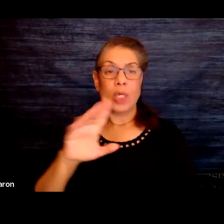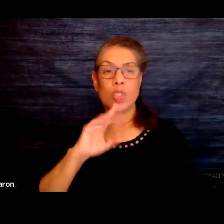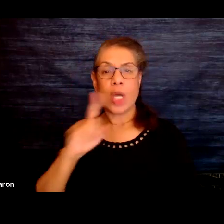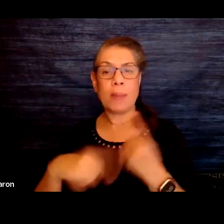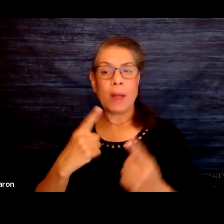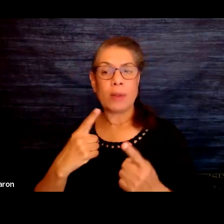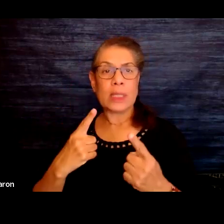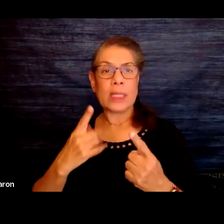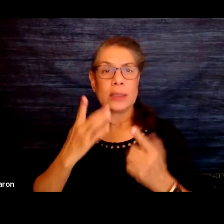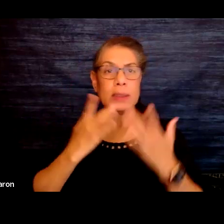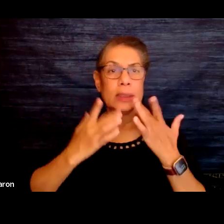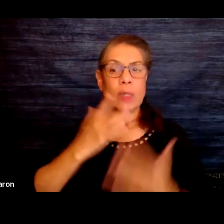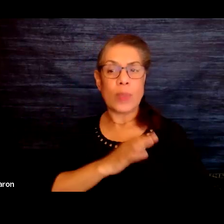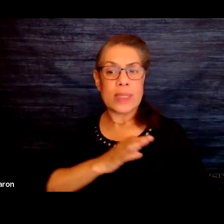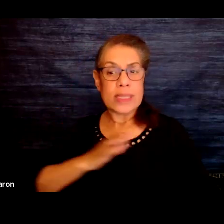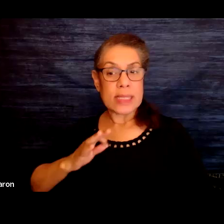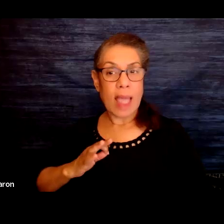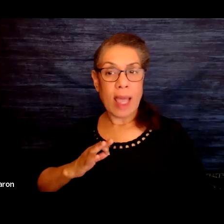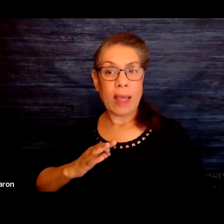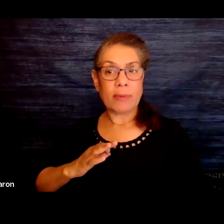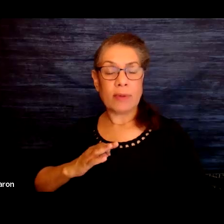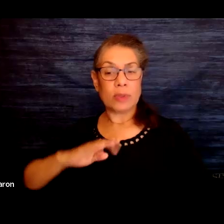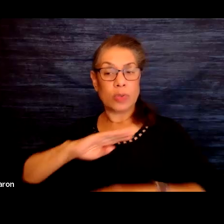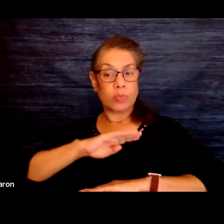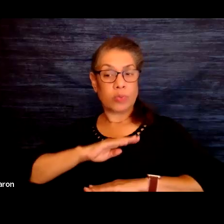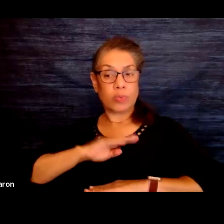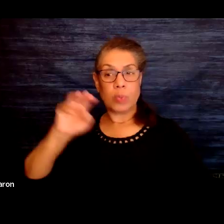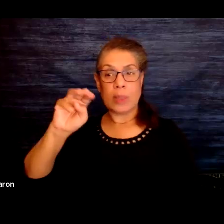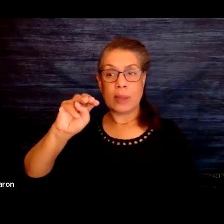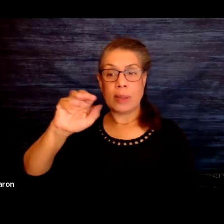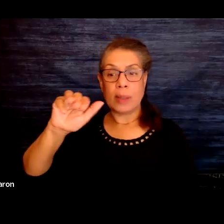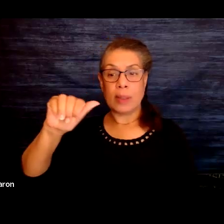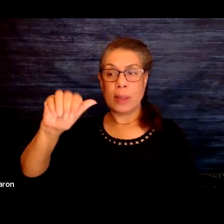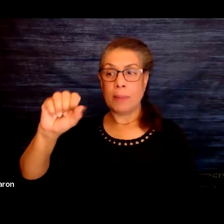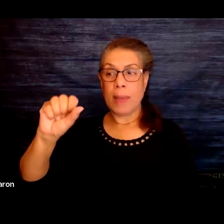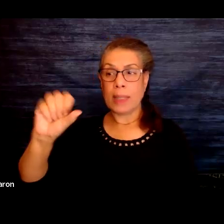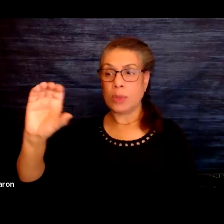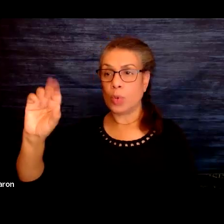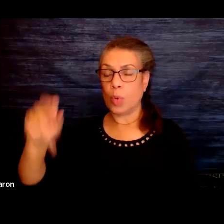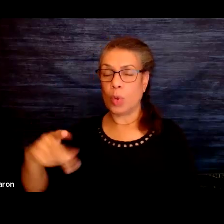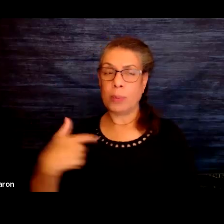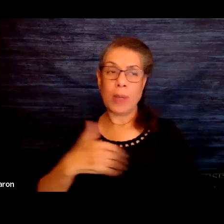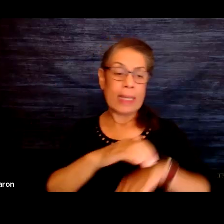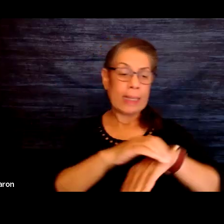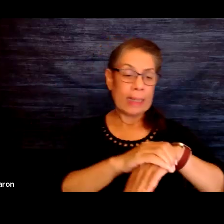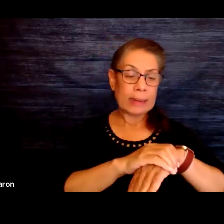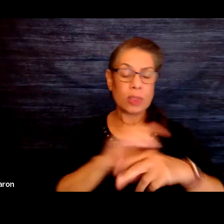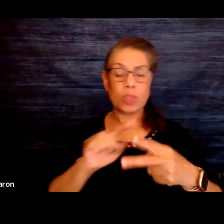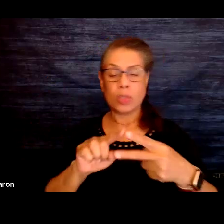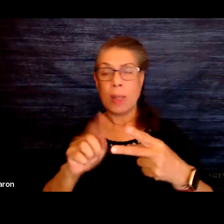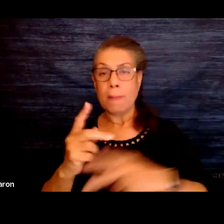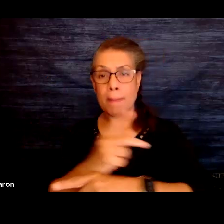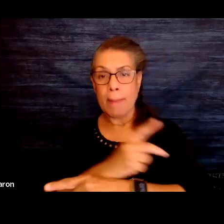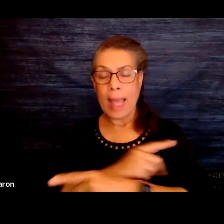staffing issues that schools had in terms of being able to meet Mass Core. As I said before, with English, math, social studies, and science,